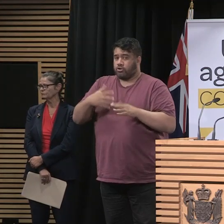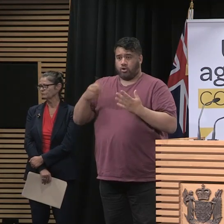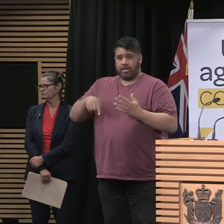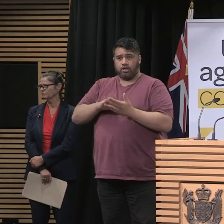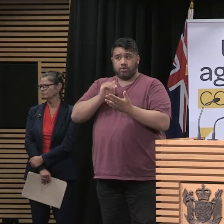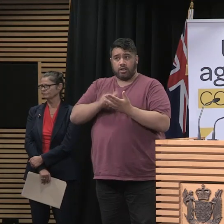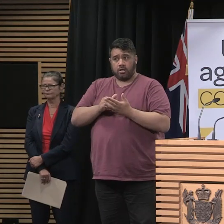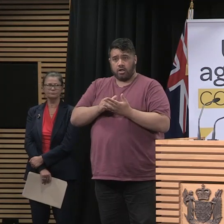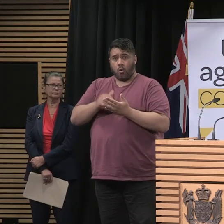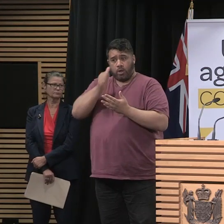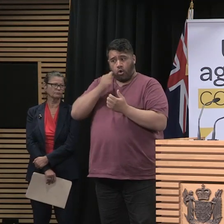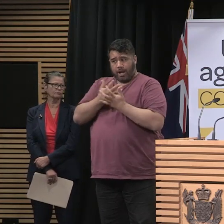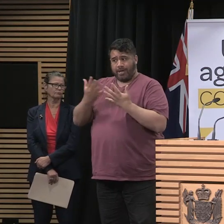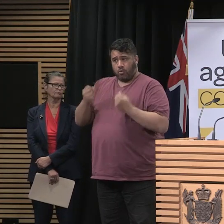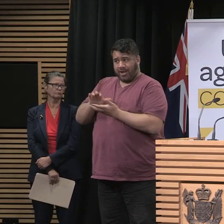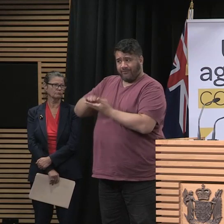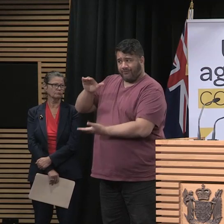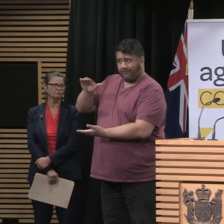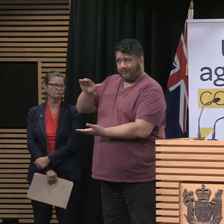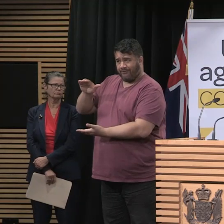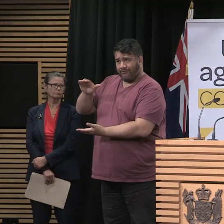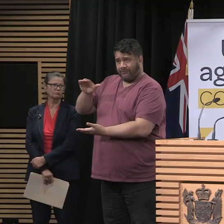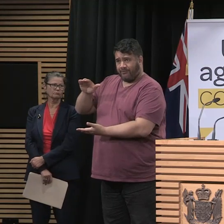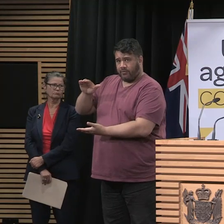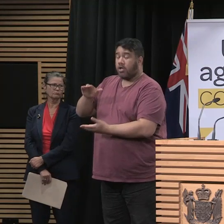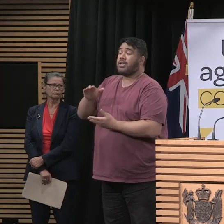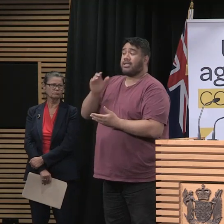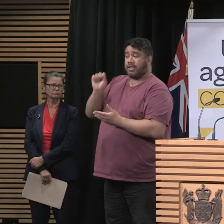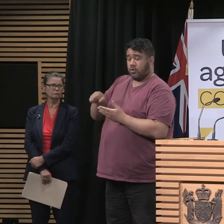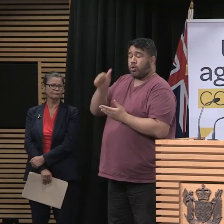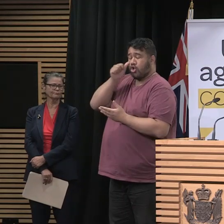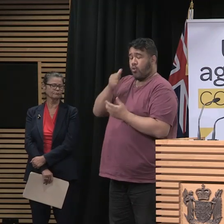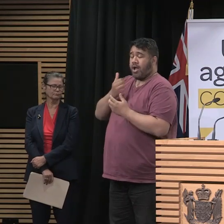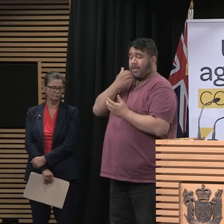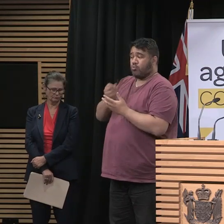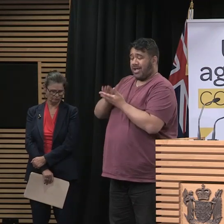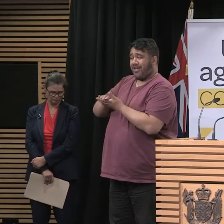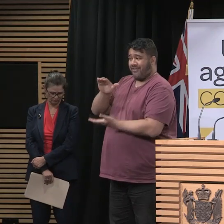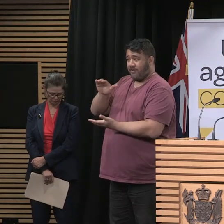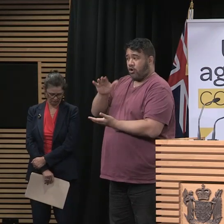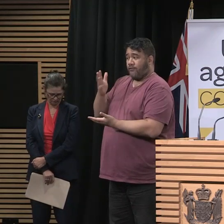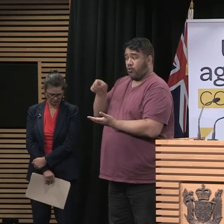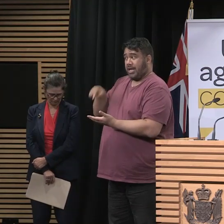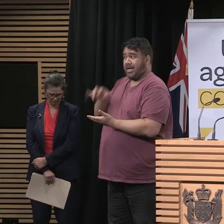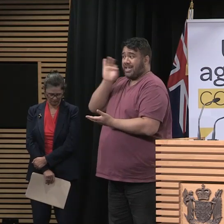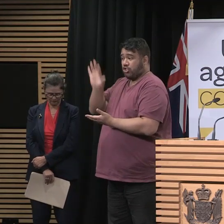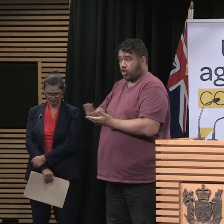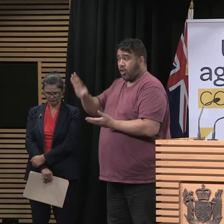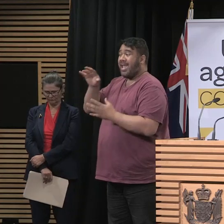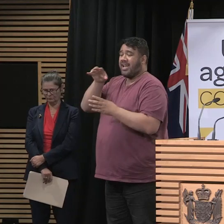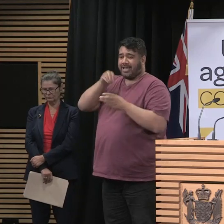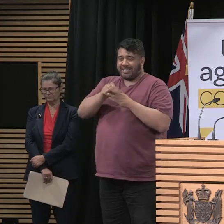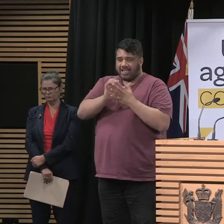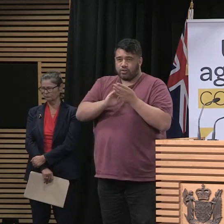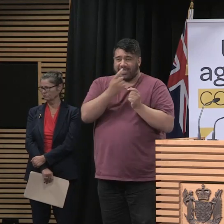of that? We have both an accurate stock take, or we have a stock take of our supply both in our national store and already in our district health boards,